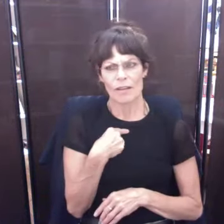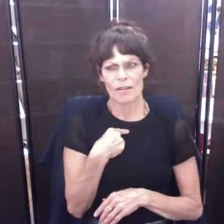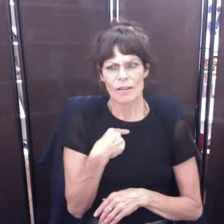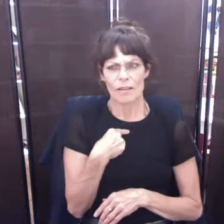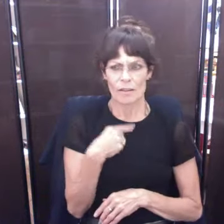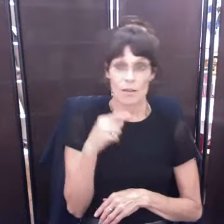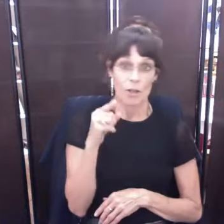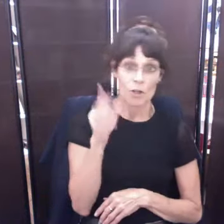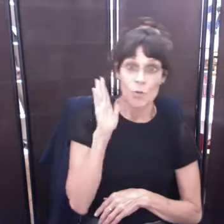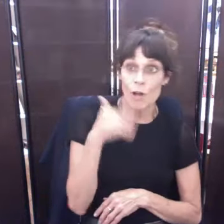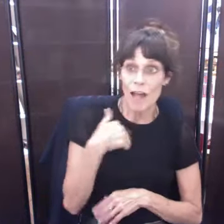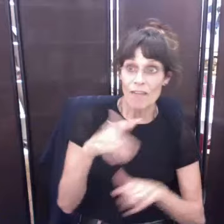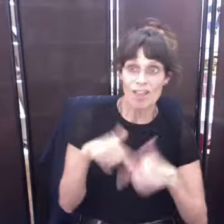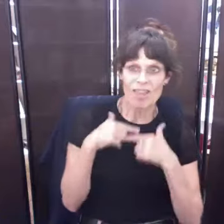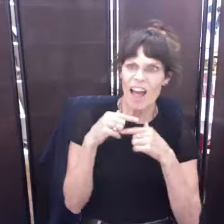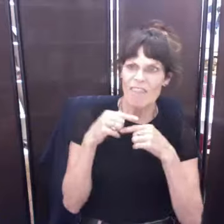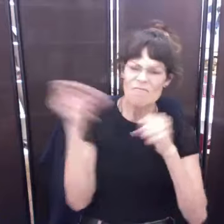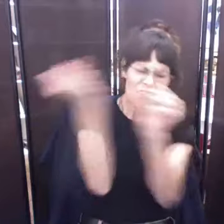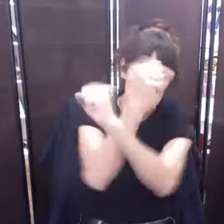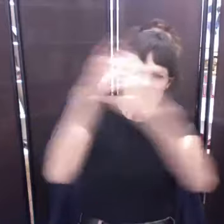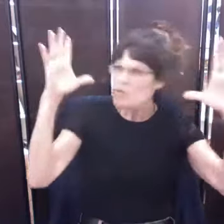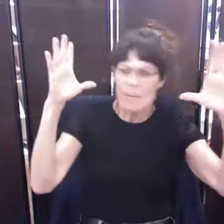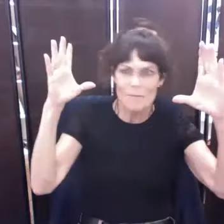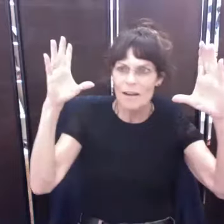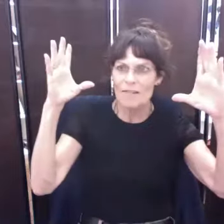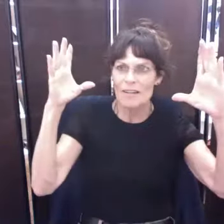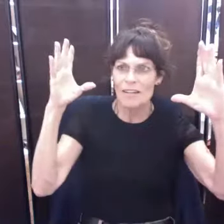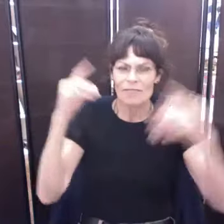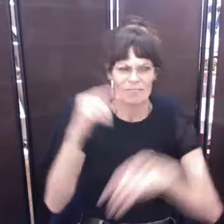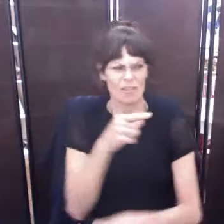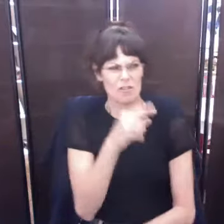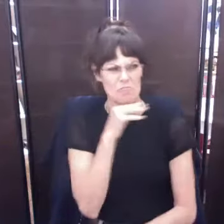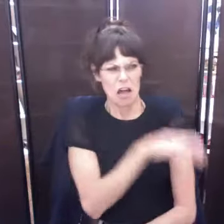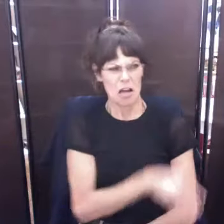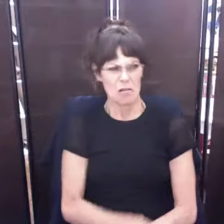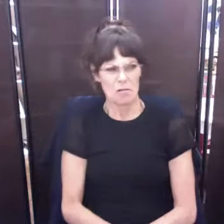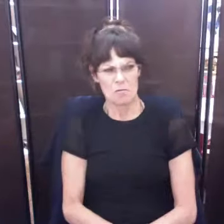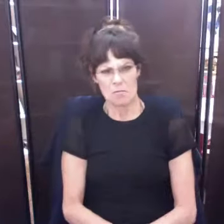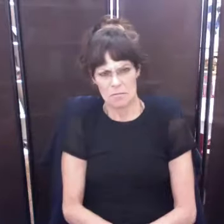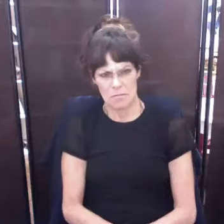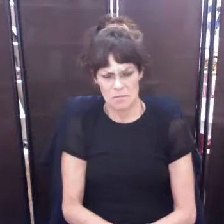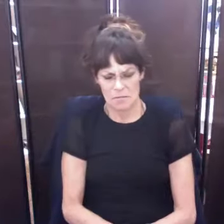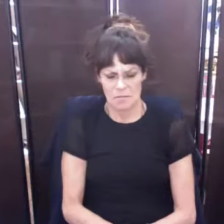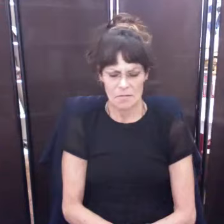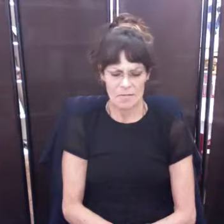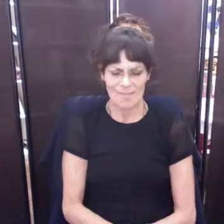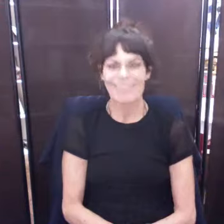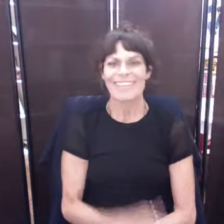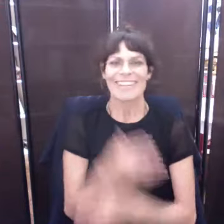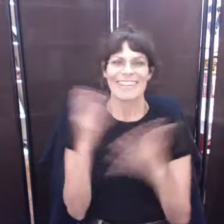beyond anything that I could even dream of, I thought they were liars. And I'm here as living proof,